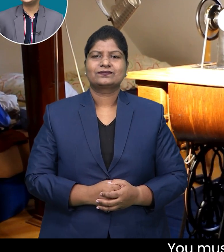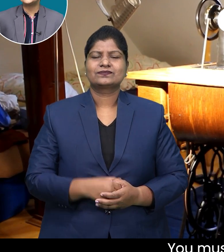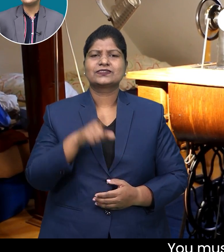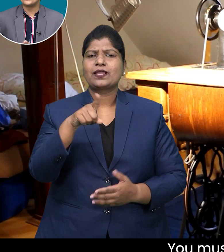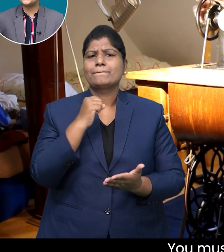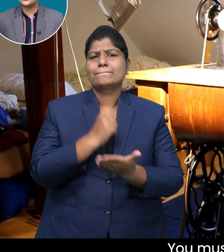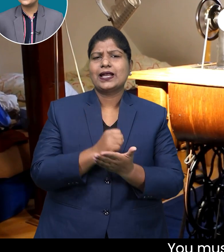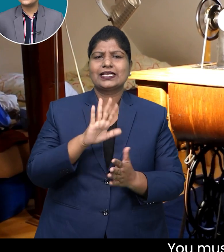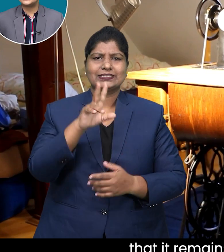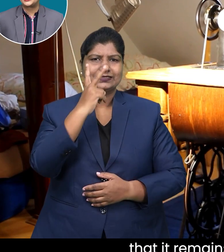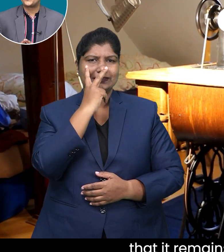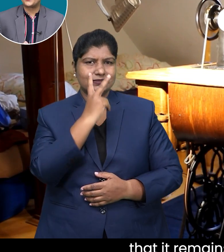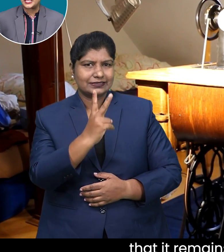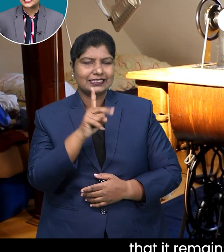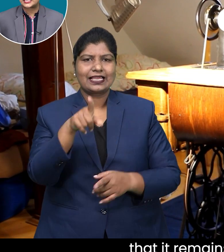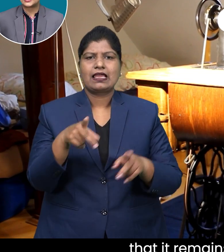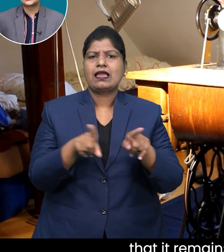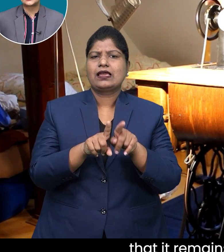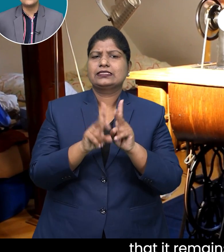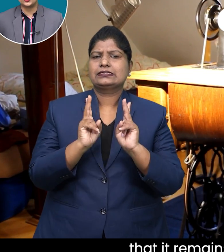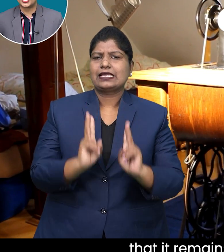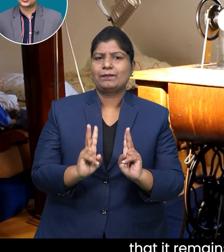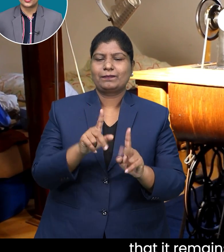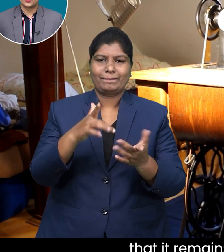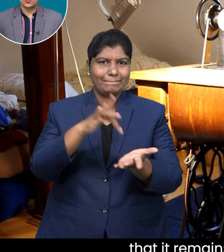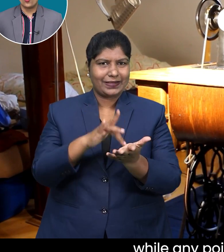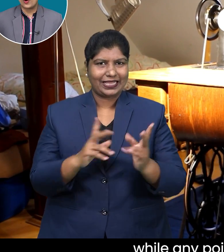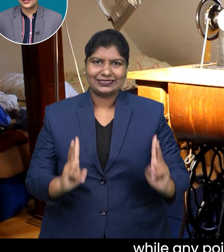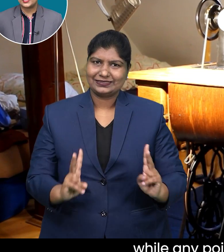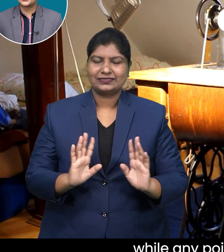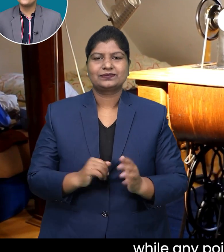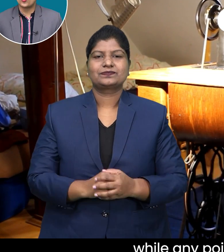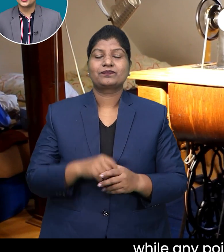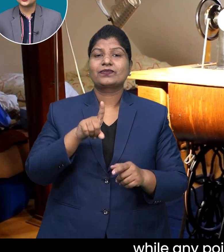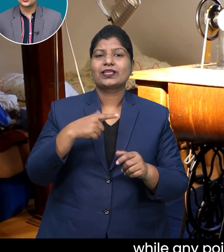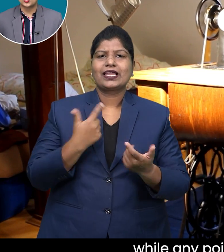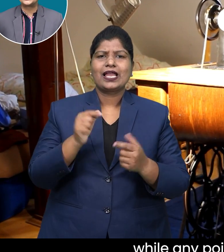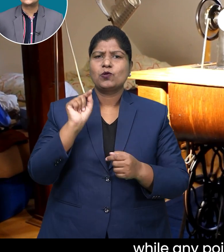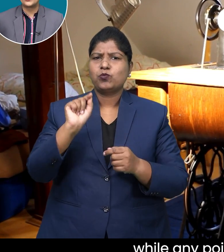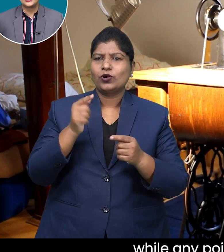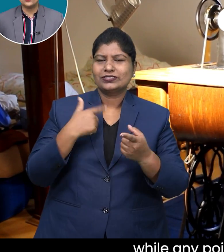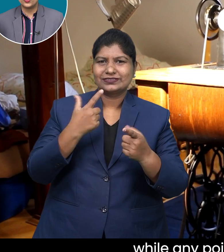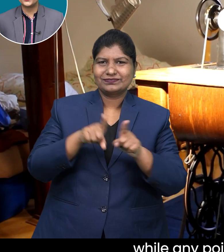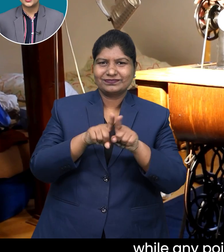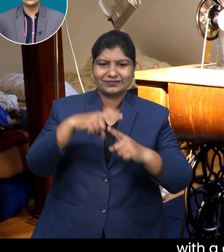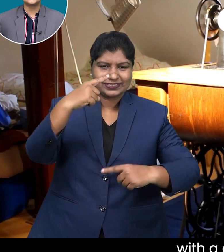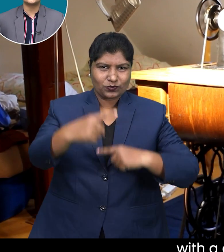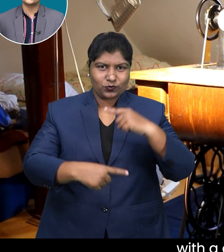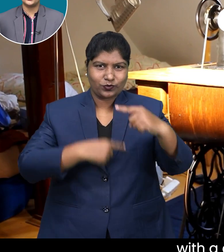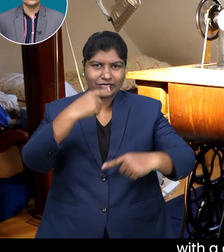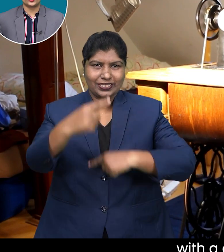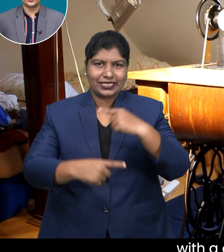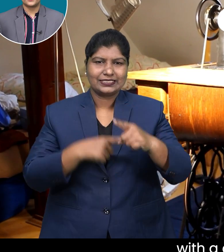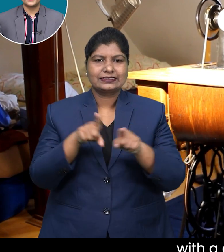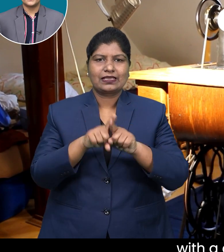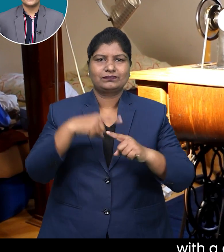You must have observed that it remains at the same location while any point on its wheel moves with a